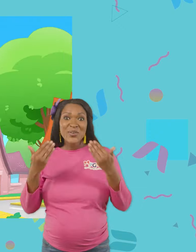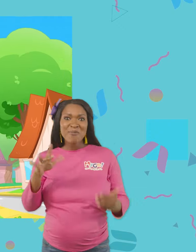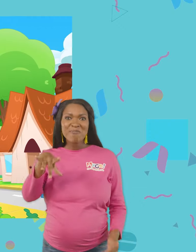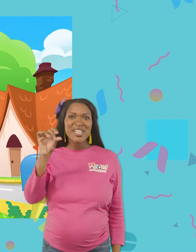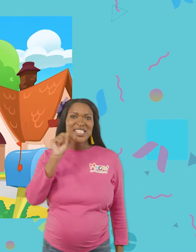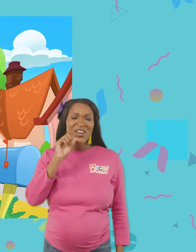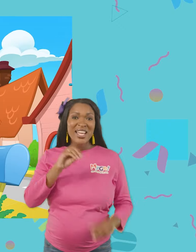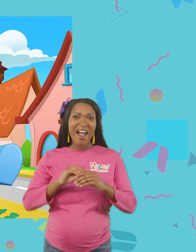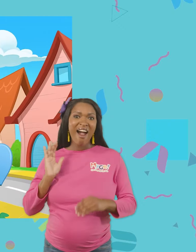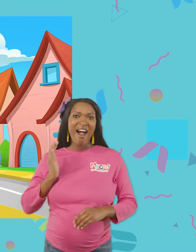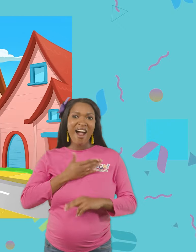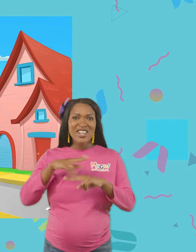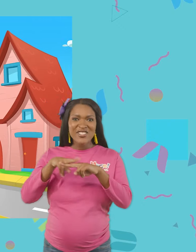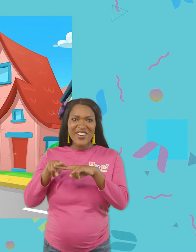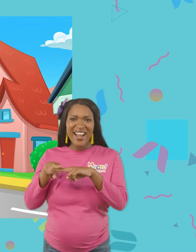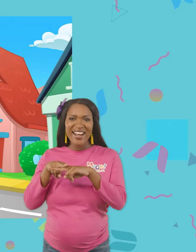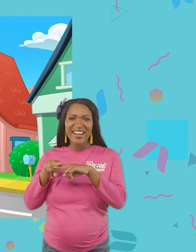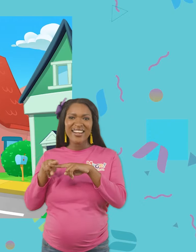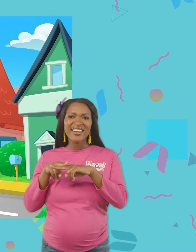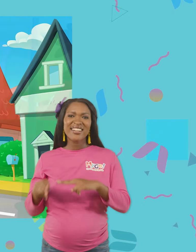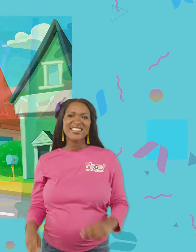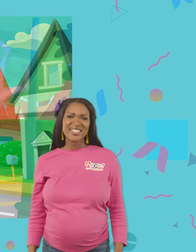Pick up Sarah in our train.